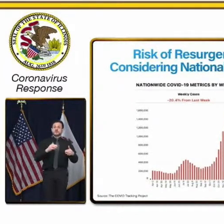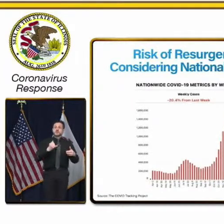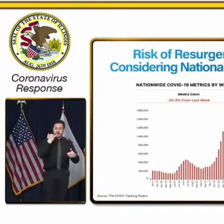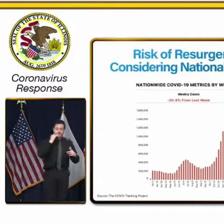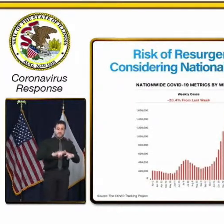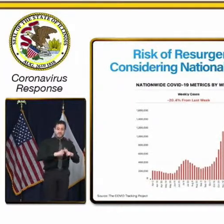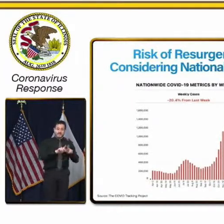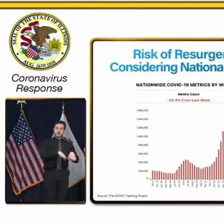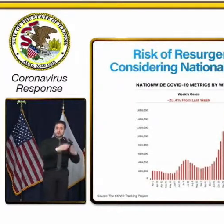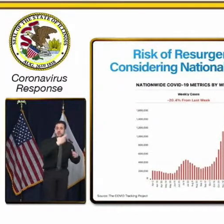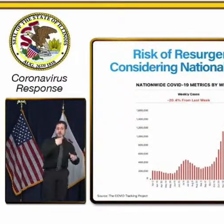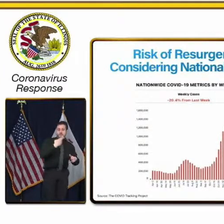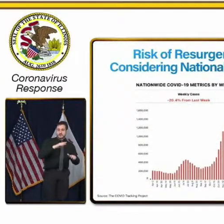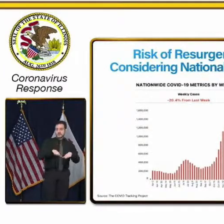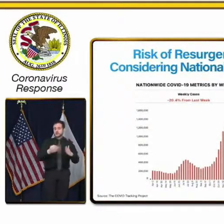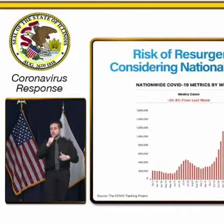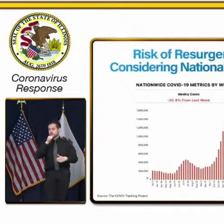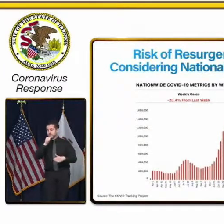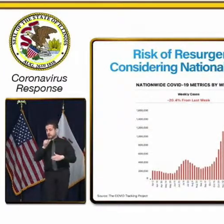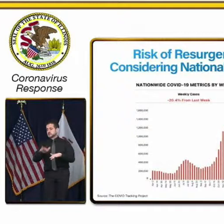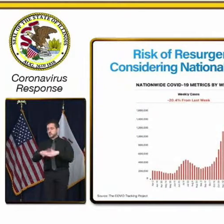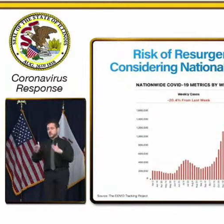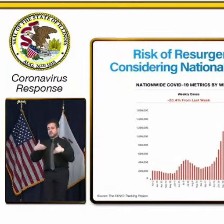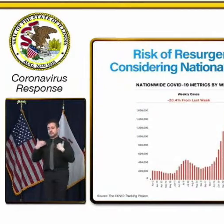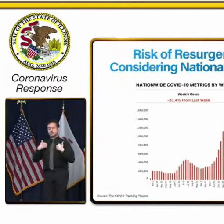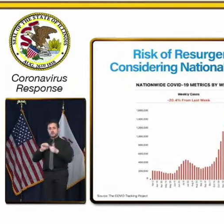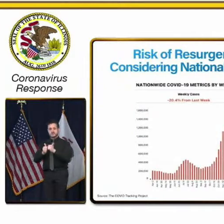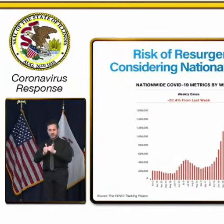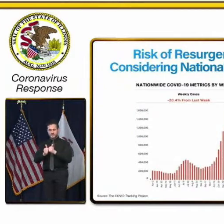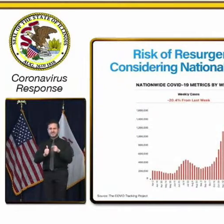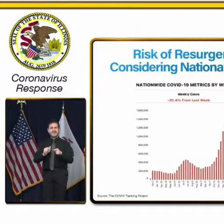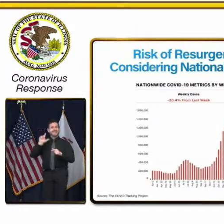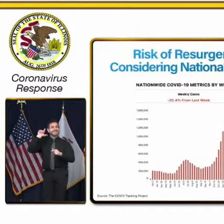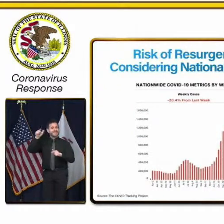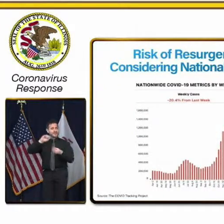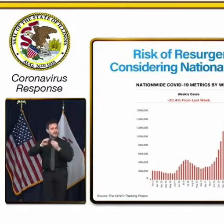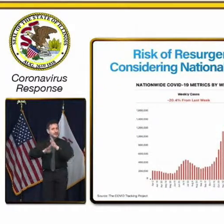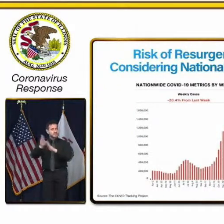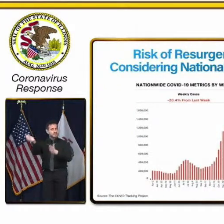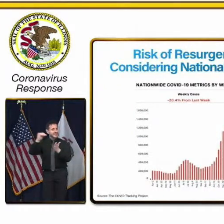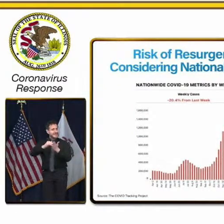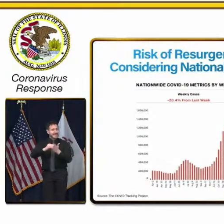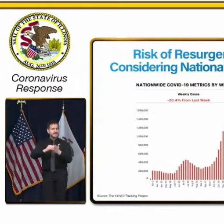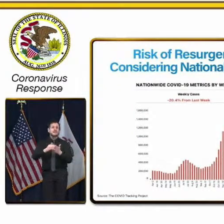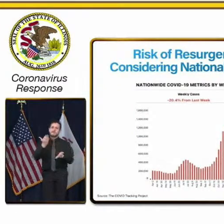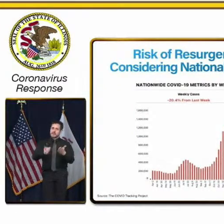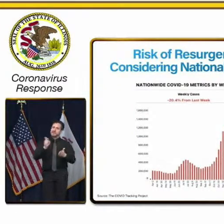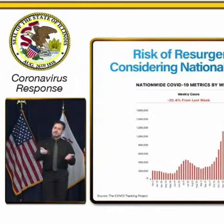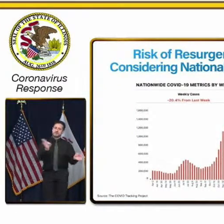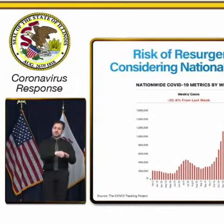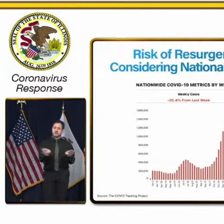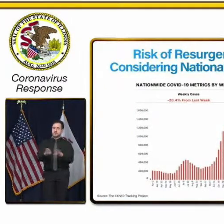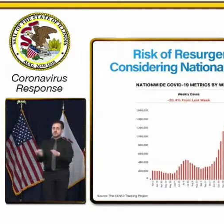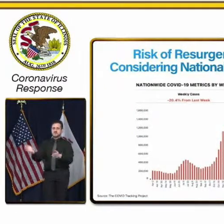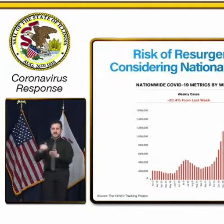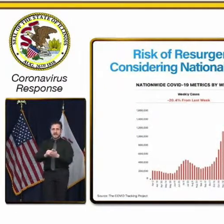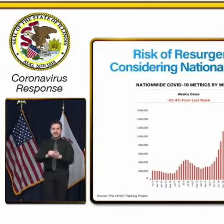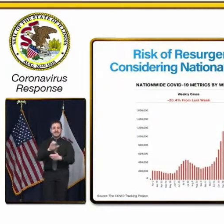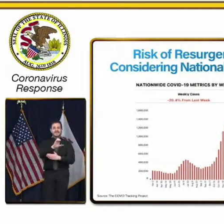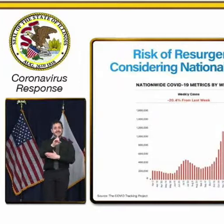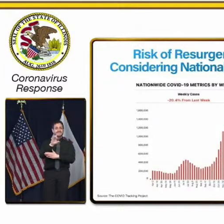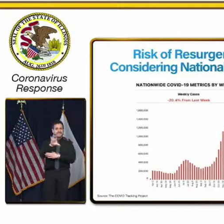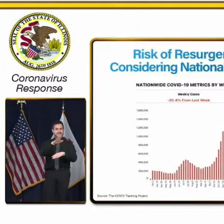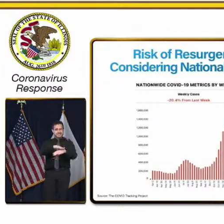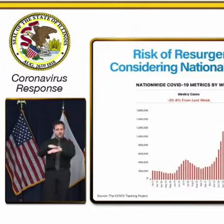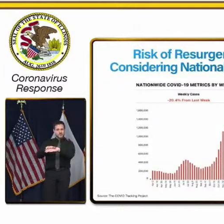if we aren't extremely careful. The CDC is already warning that the faster spreading UK variant